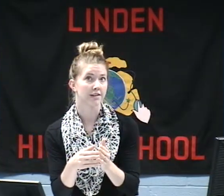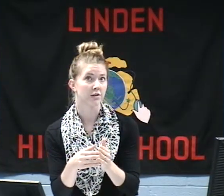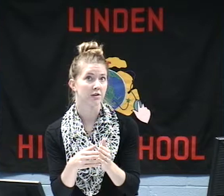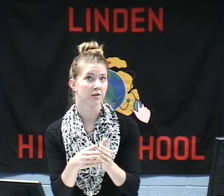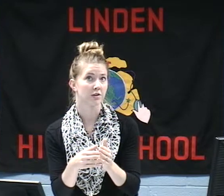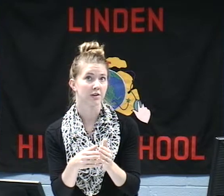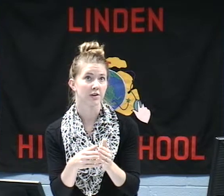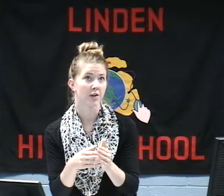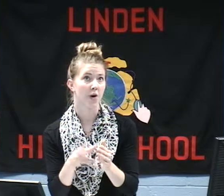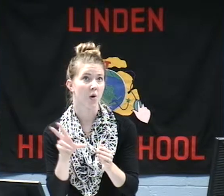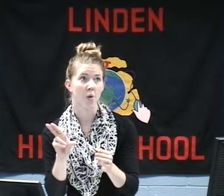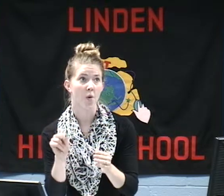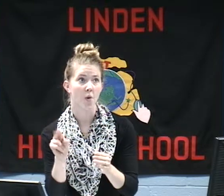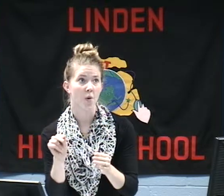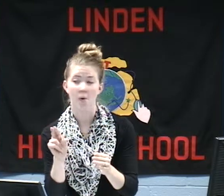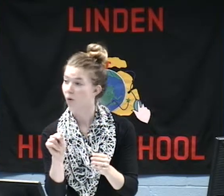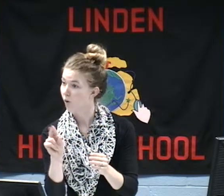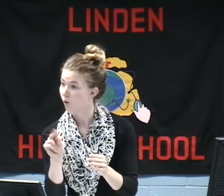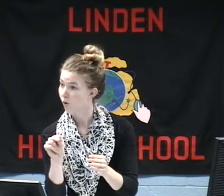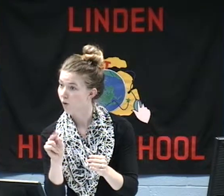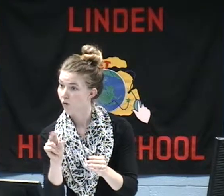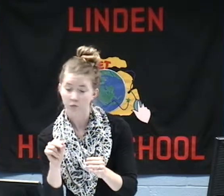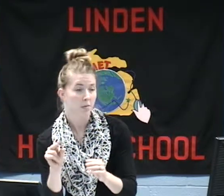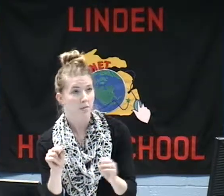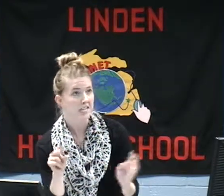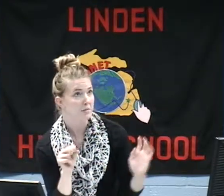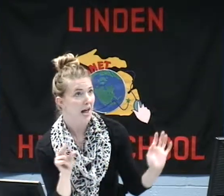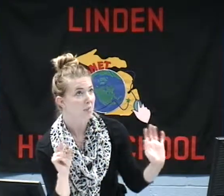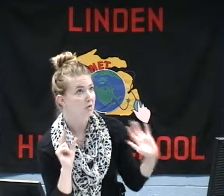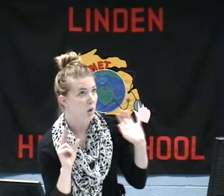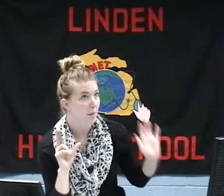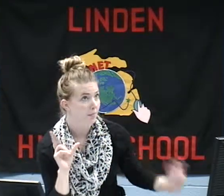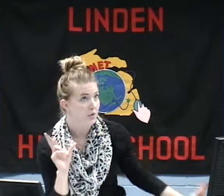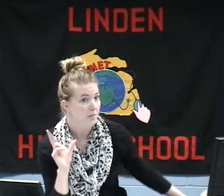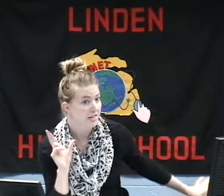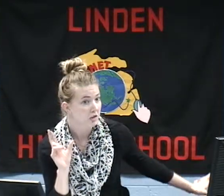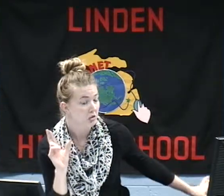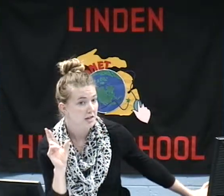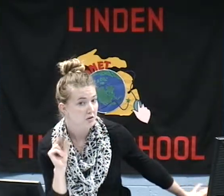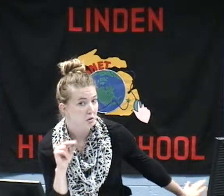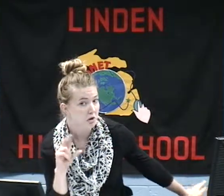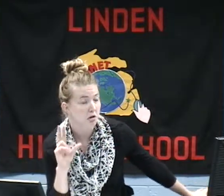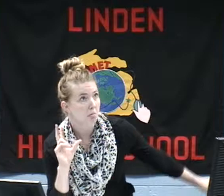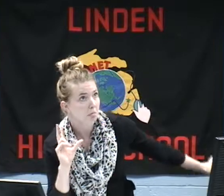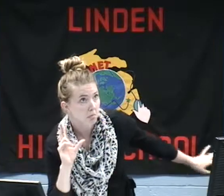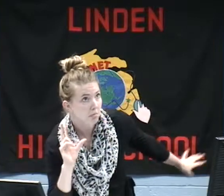Oh. Oh, no. See, my eyebrows are up, so I'm asking you a yes, no question.